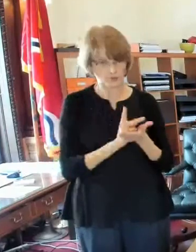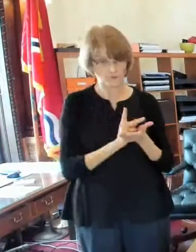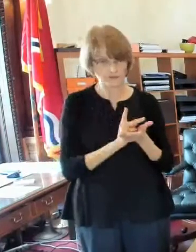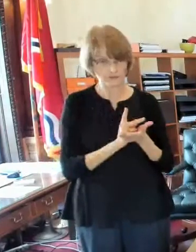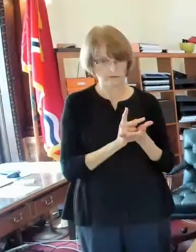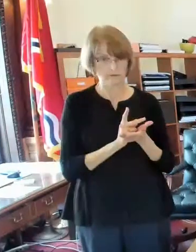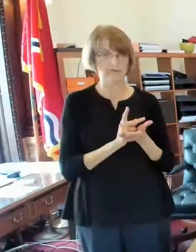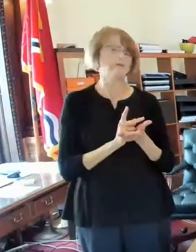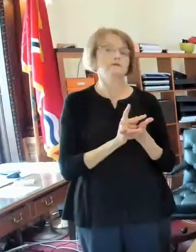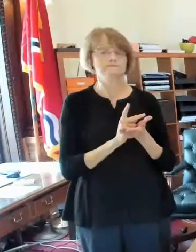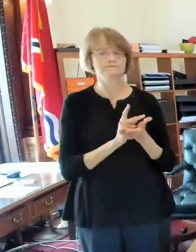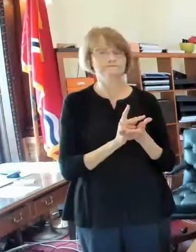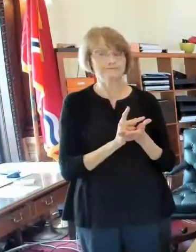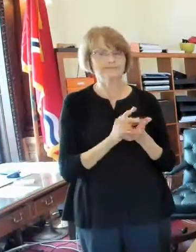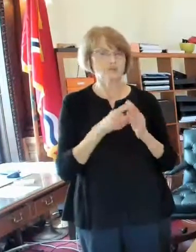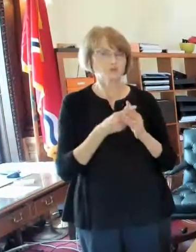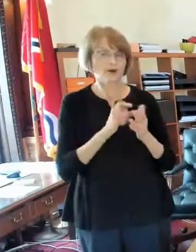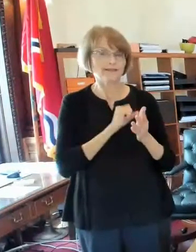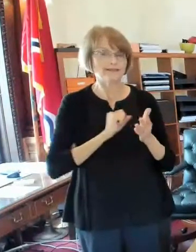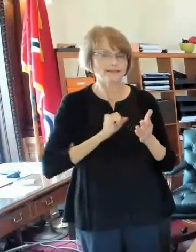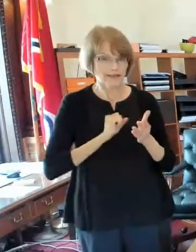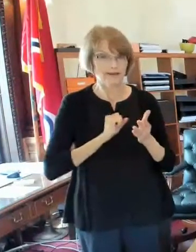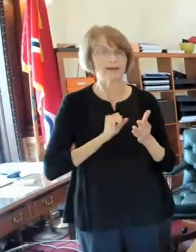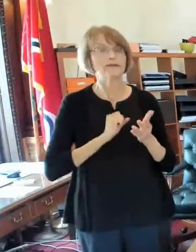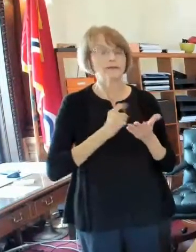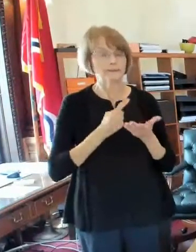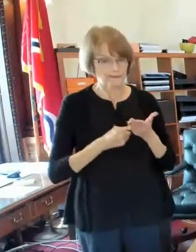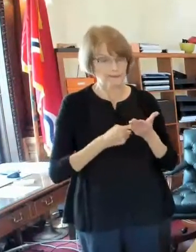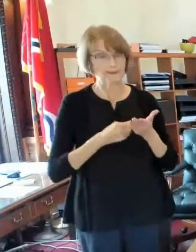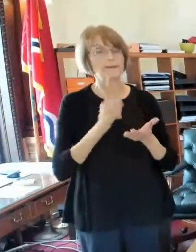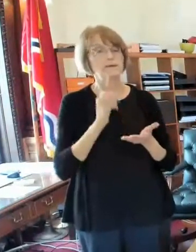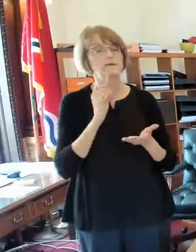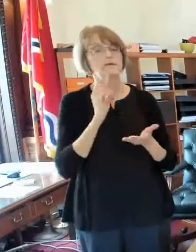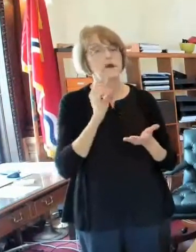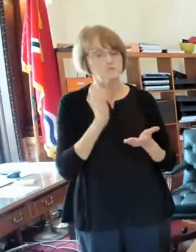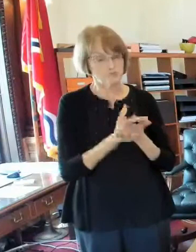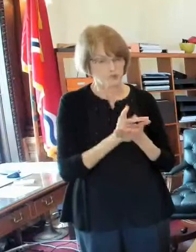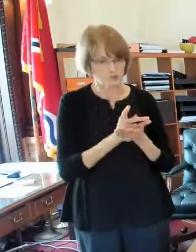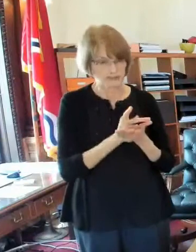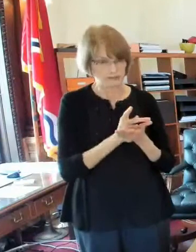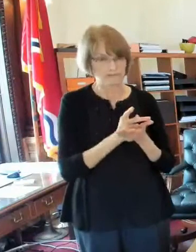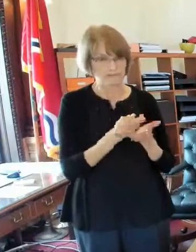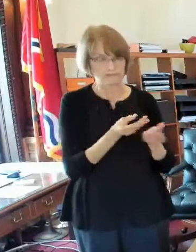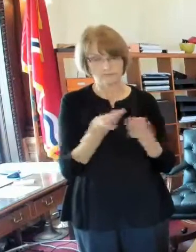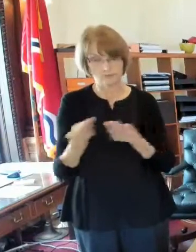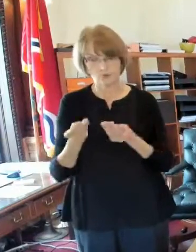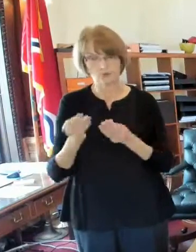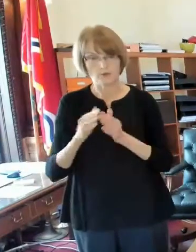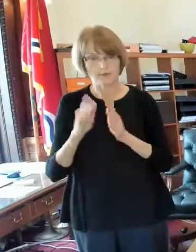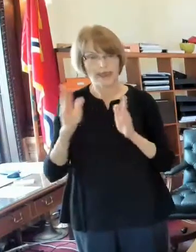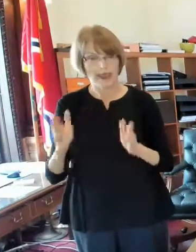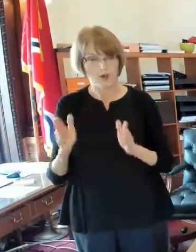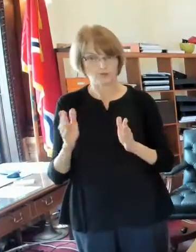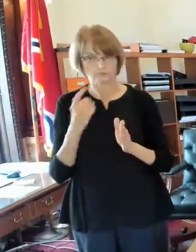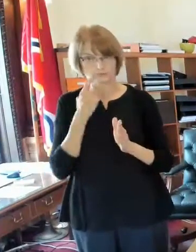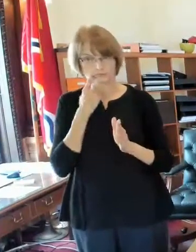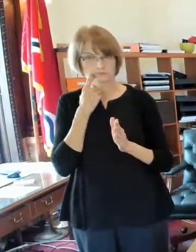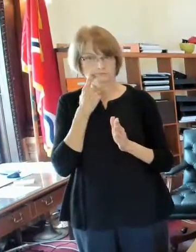reason it's Senate Bill 1 is that it started in the Senate. And this week, Monday, it went over to the House, where